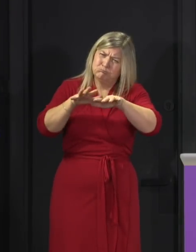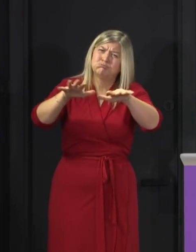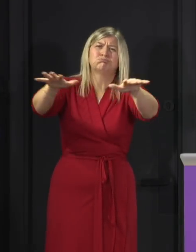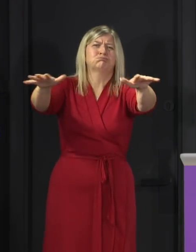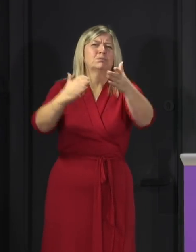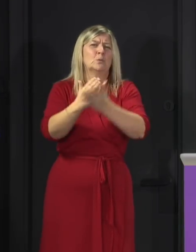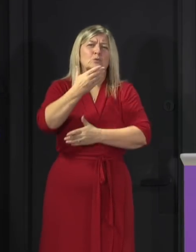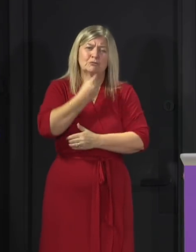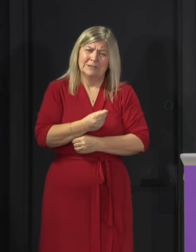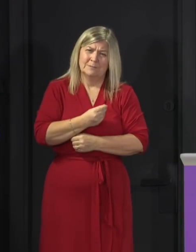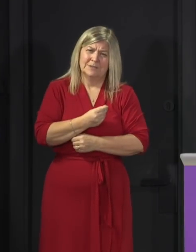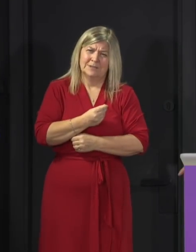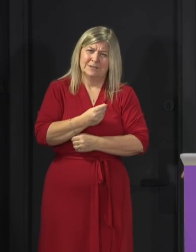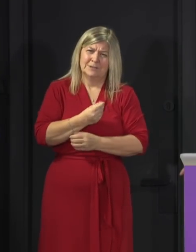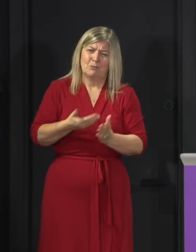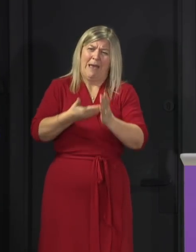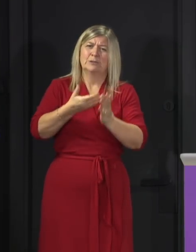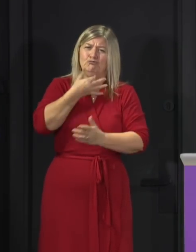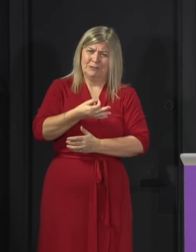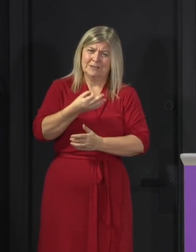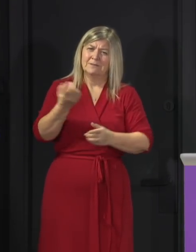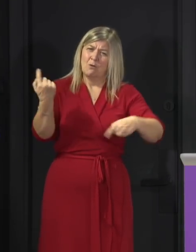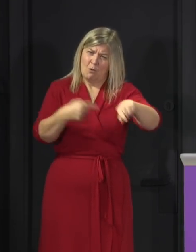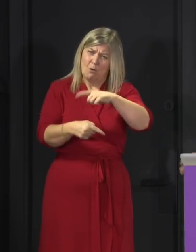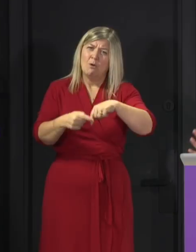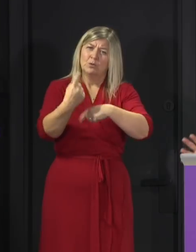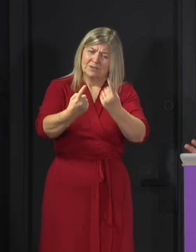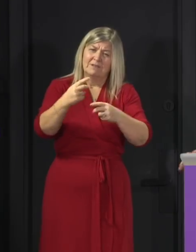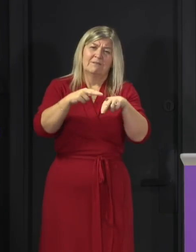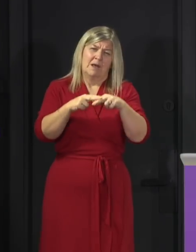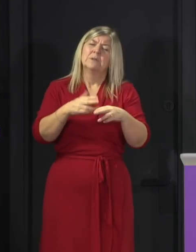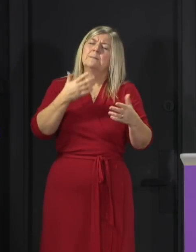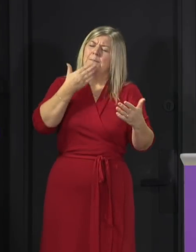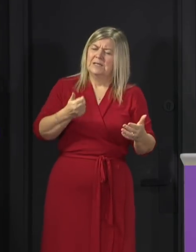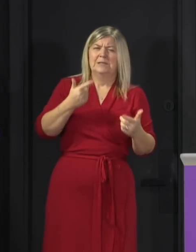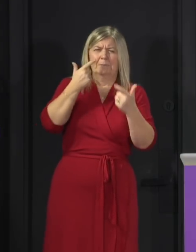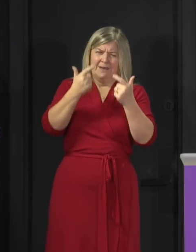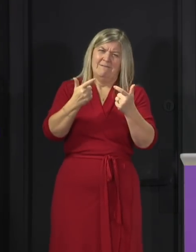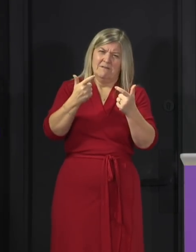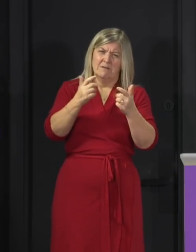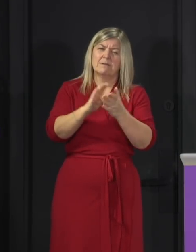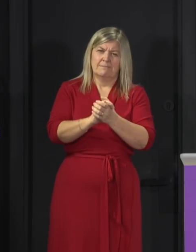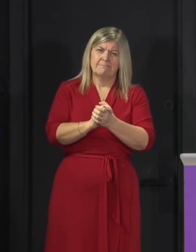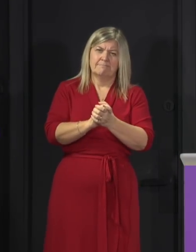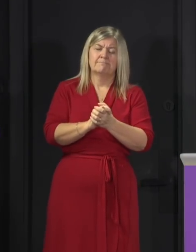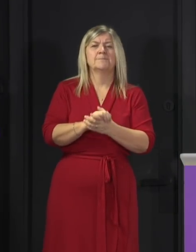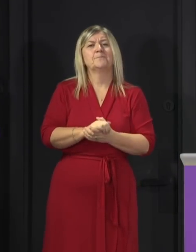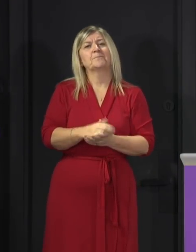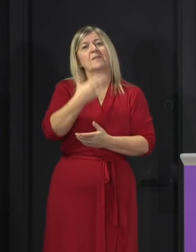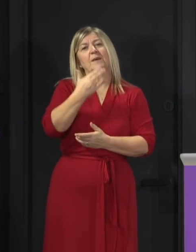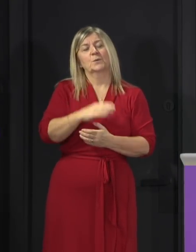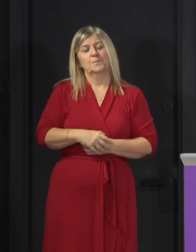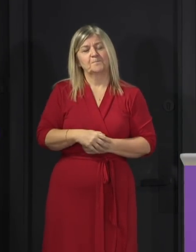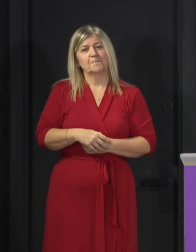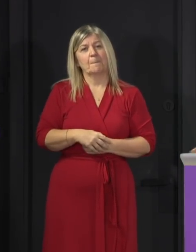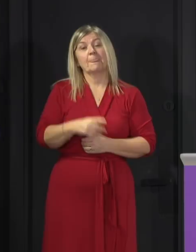ourselves or the people we love at risk. So it's going to be a difficult time, but please be cautious and think carefully about the things that you're doing.